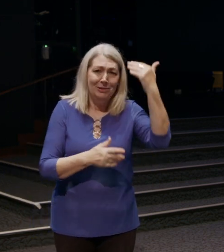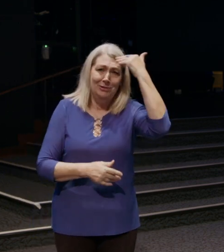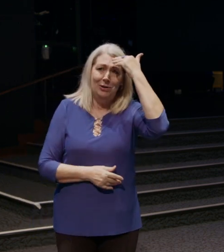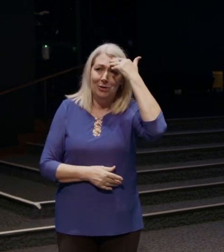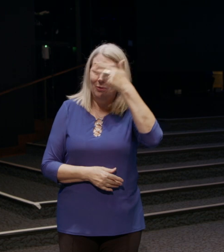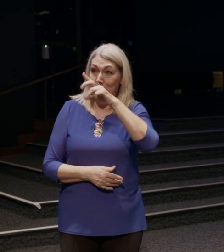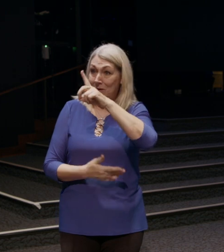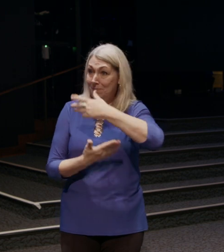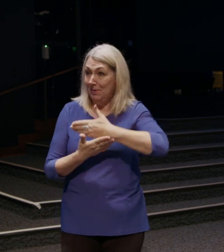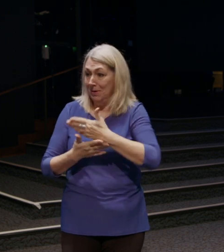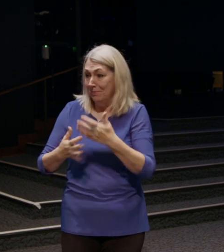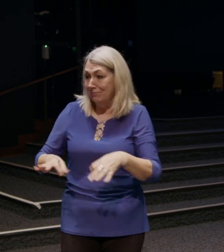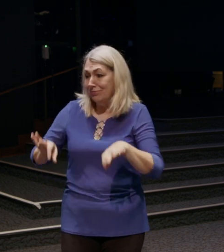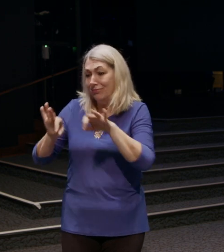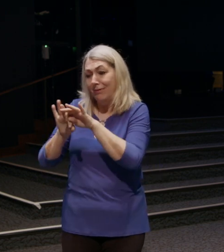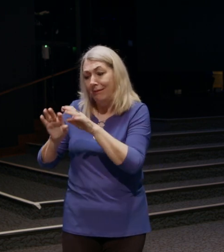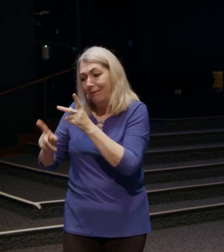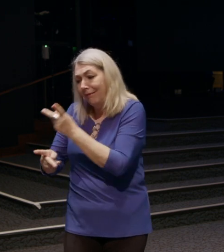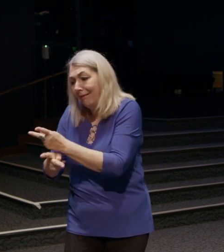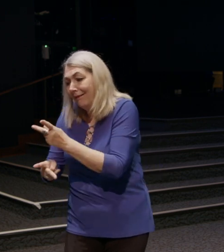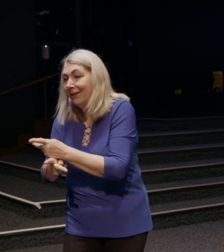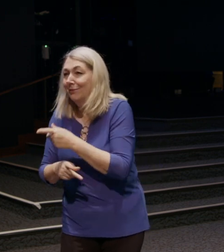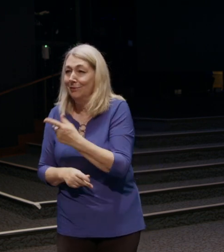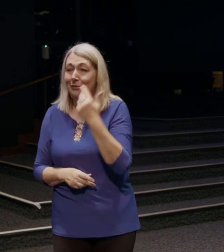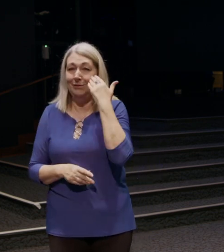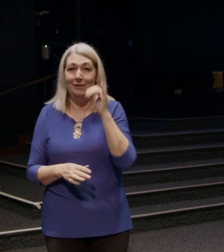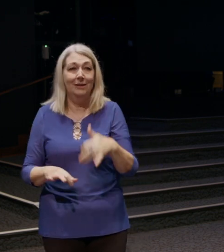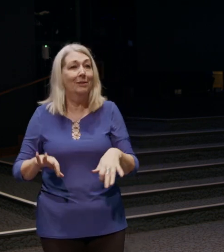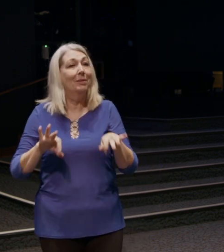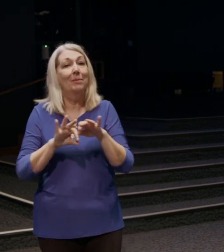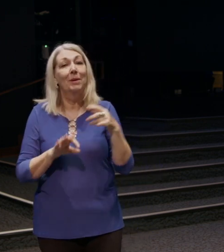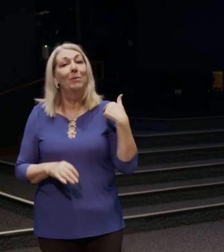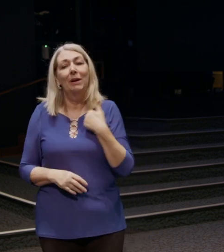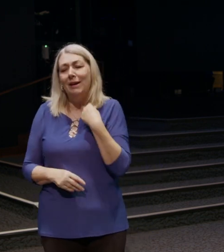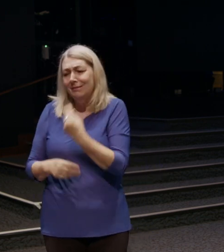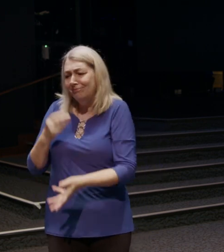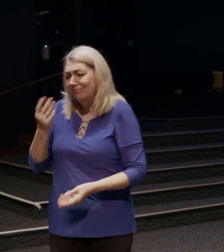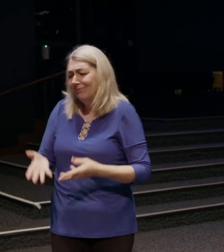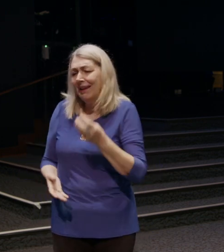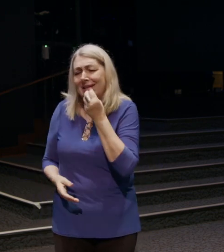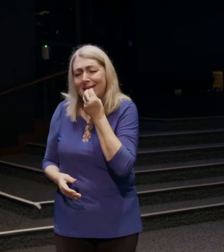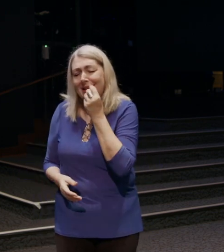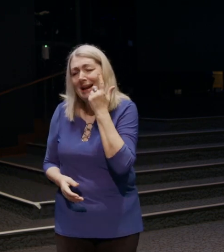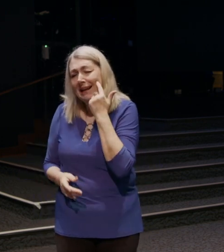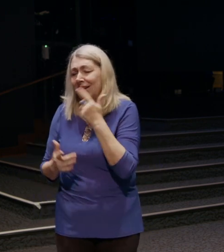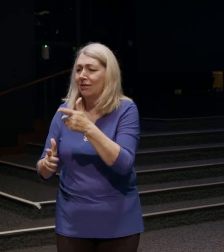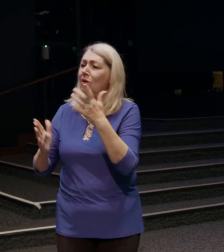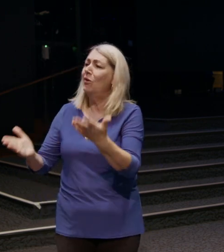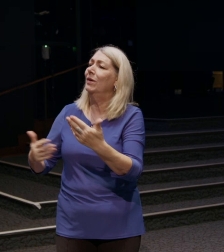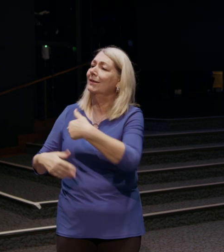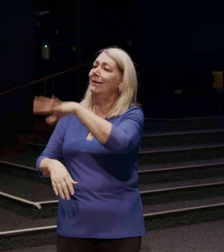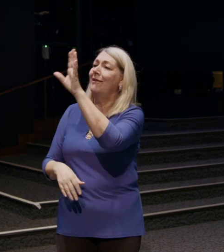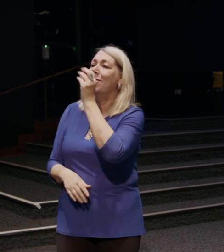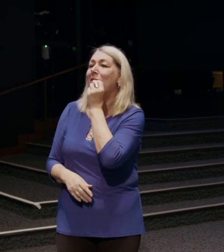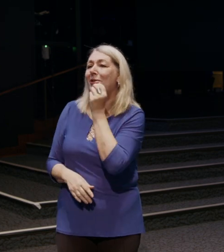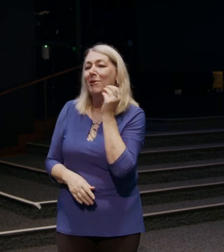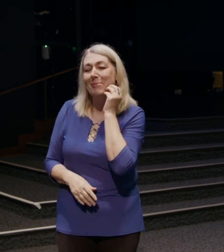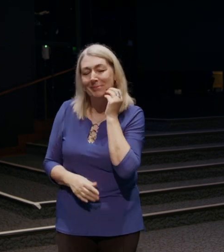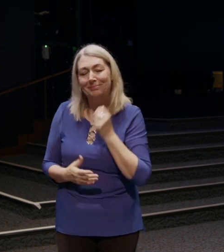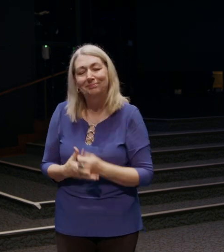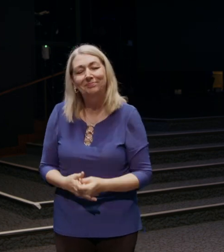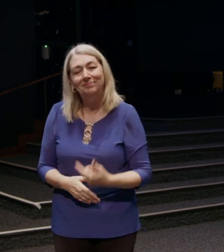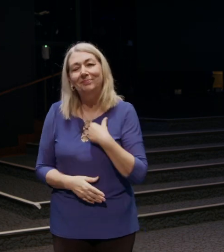grandbabies call, right? So our job is just to sugar them up and send them home. I hate to not be there